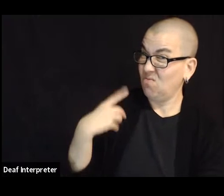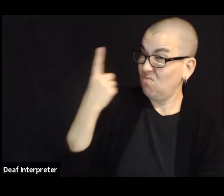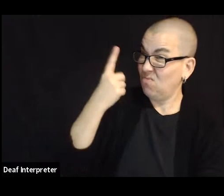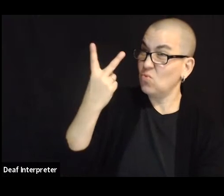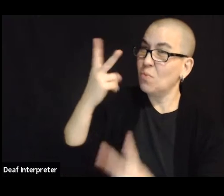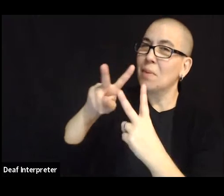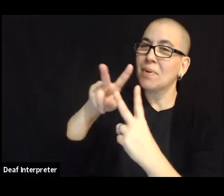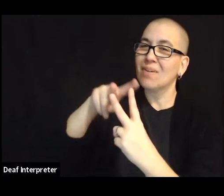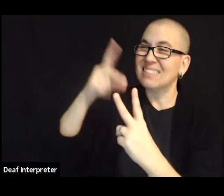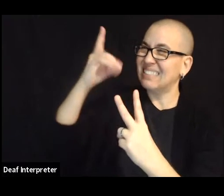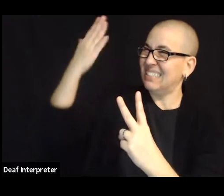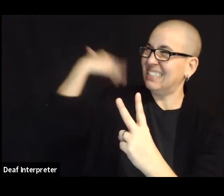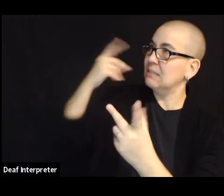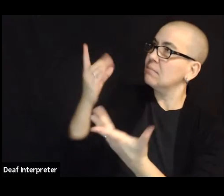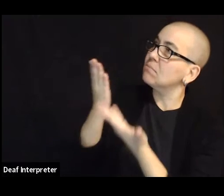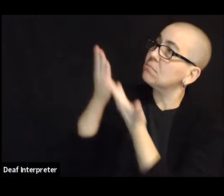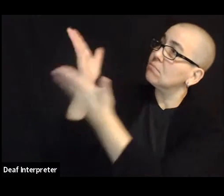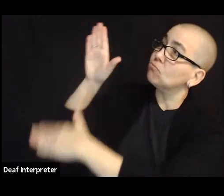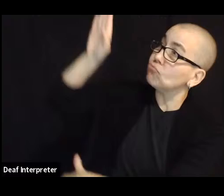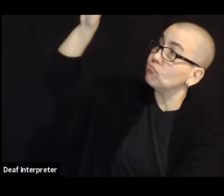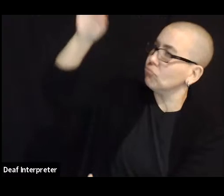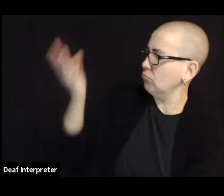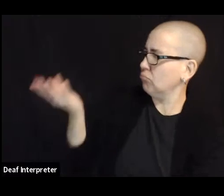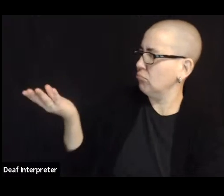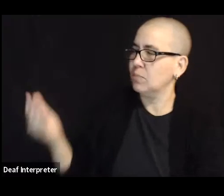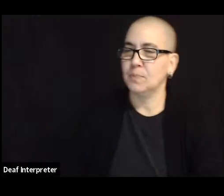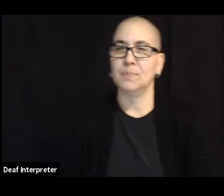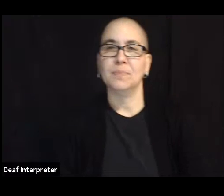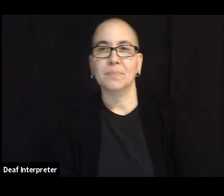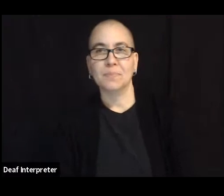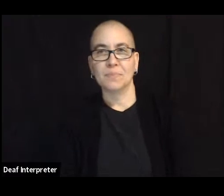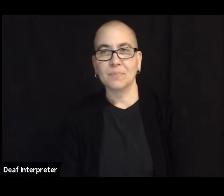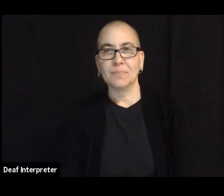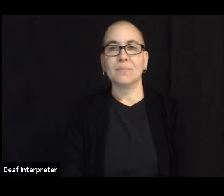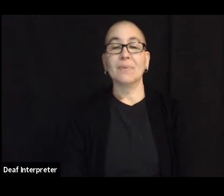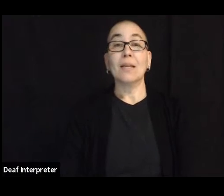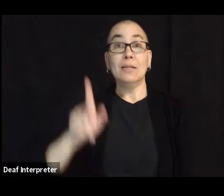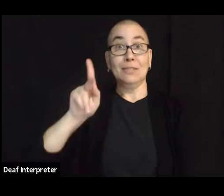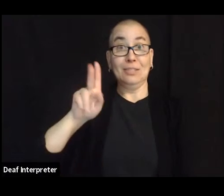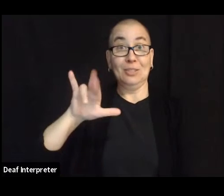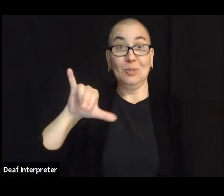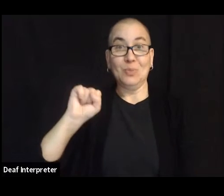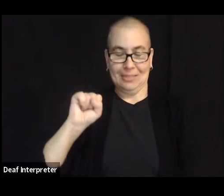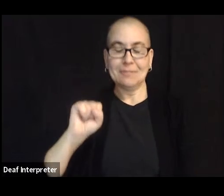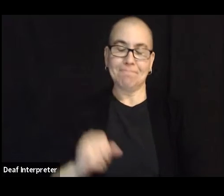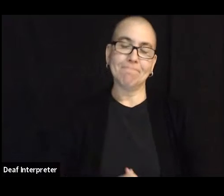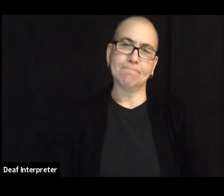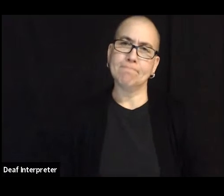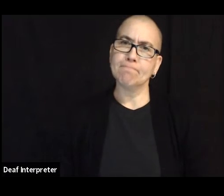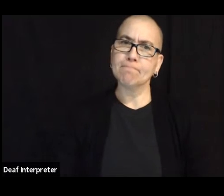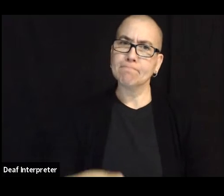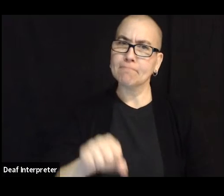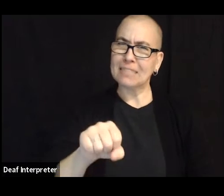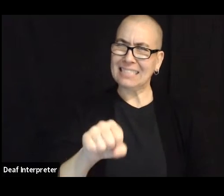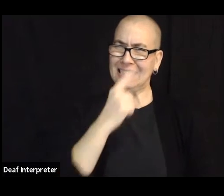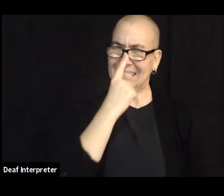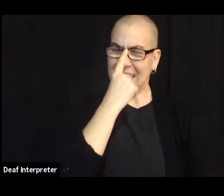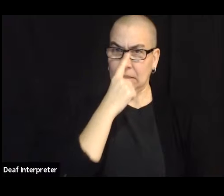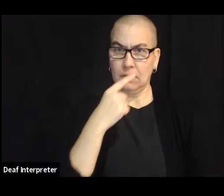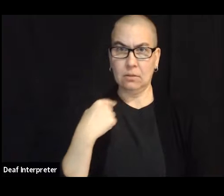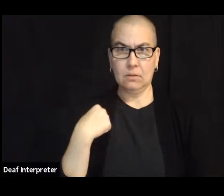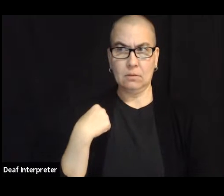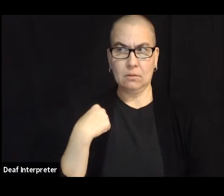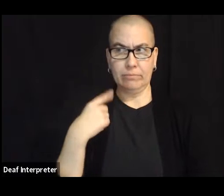Well, yes. I mean, I was listening to that call. I think there's a couple of important points to acknowledge. First of